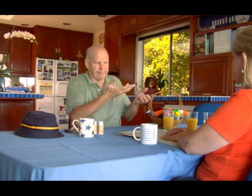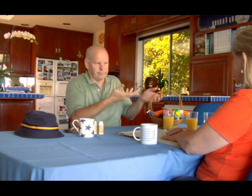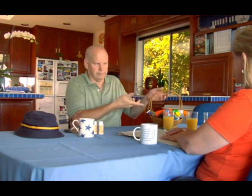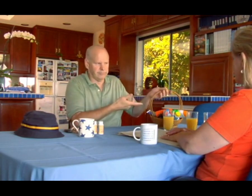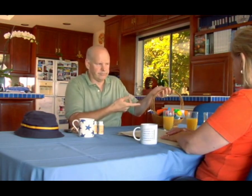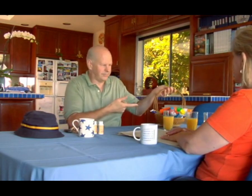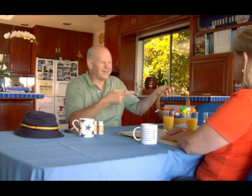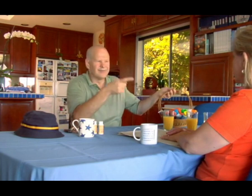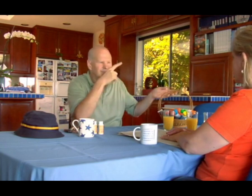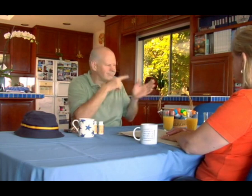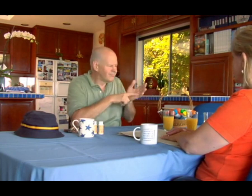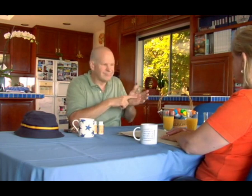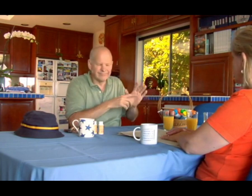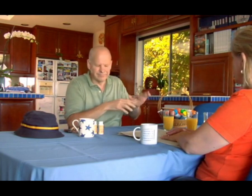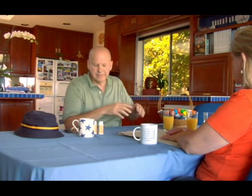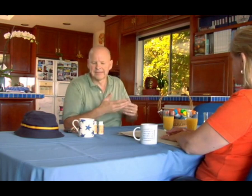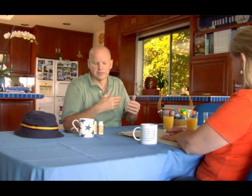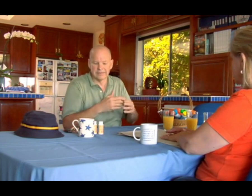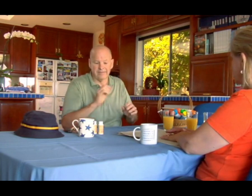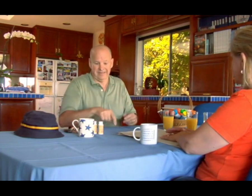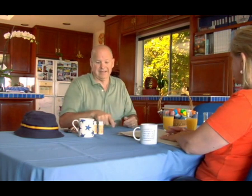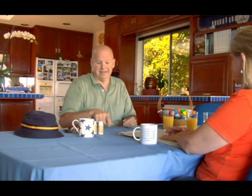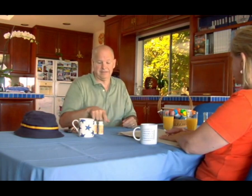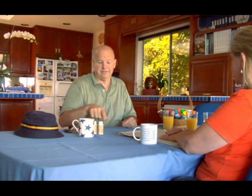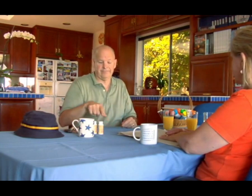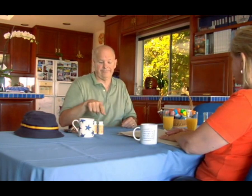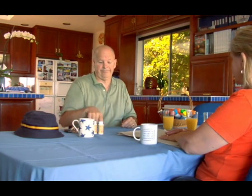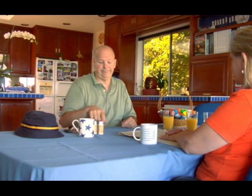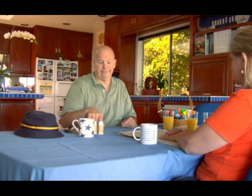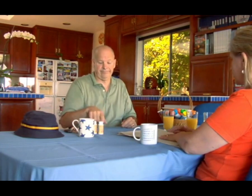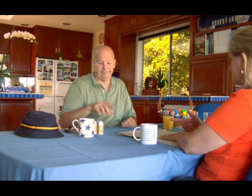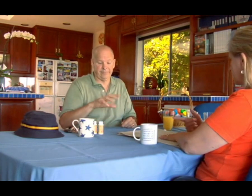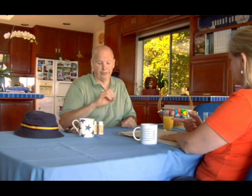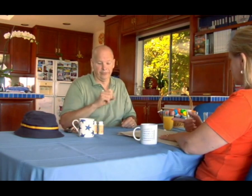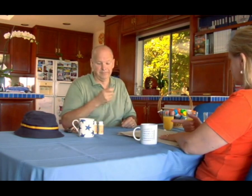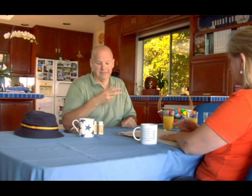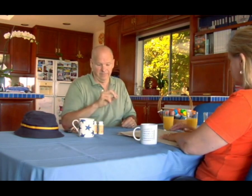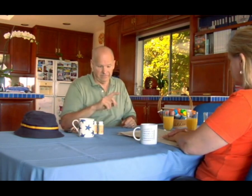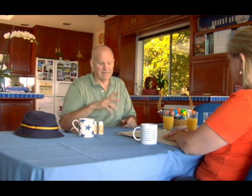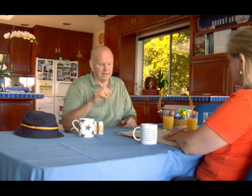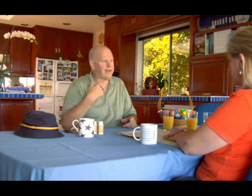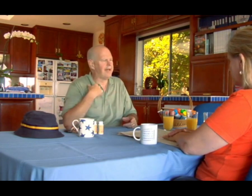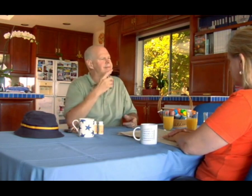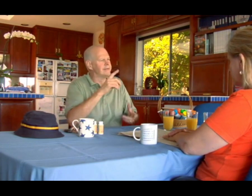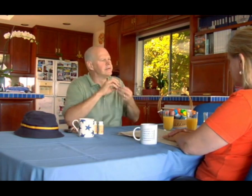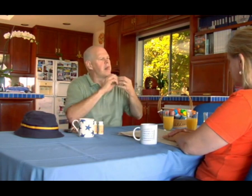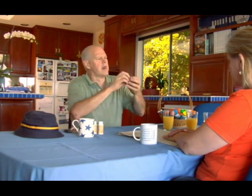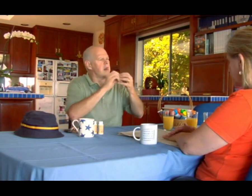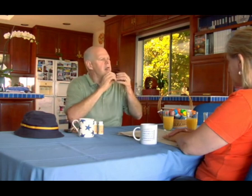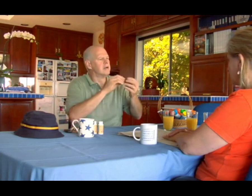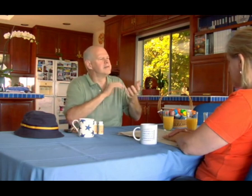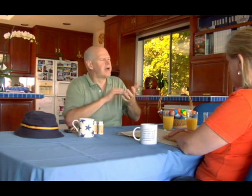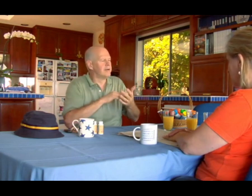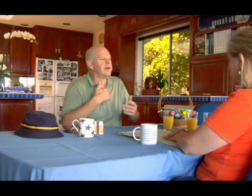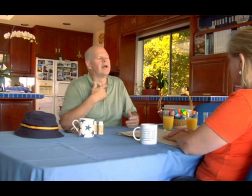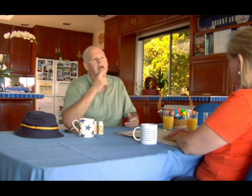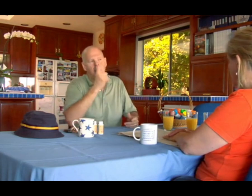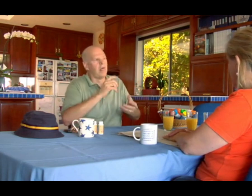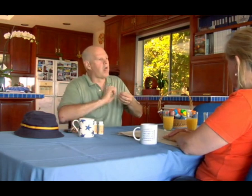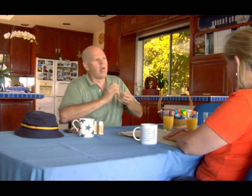away. So that's why they're here. You can check. Anyway, I have these bottles and both are 30 SPF. I did talk with the